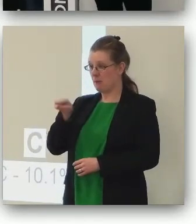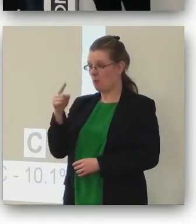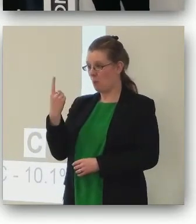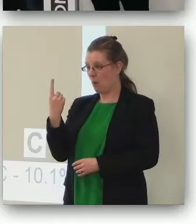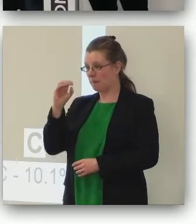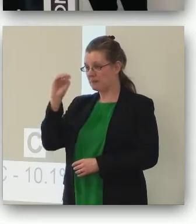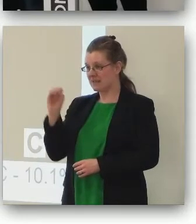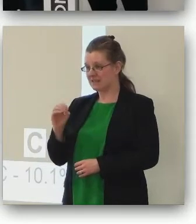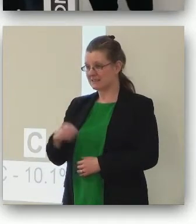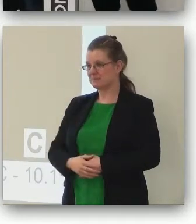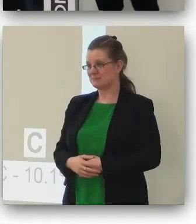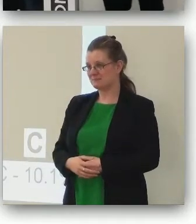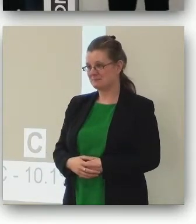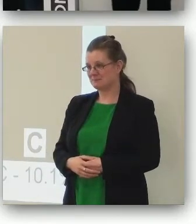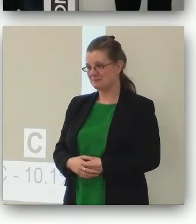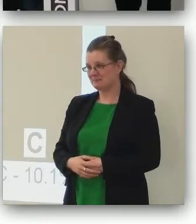10.1%.